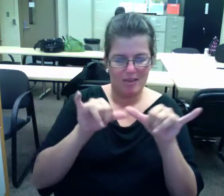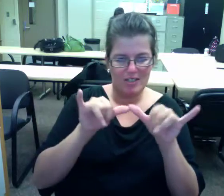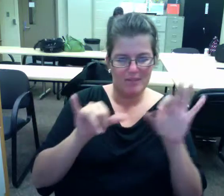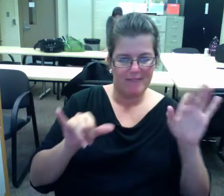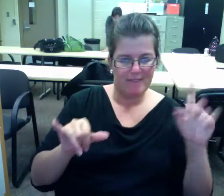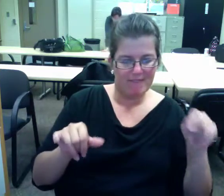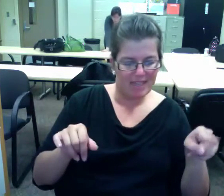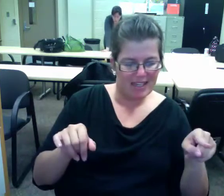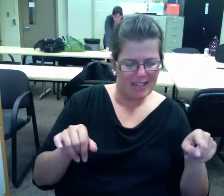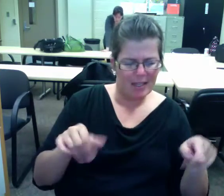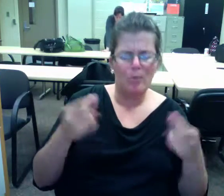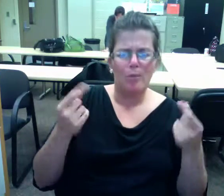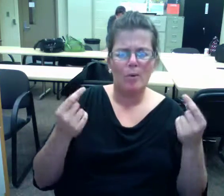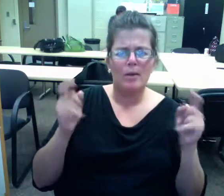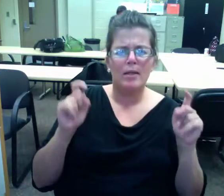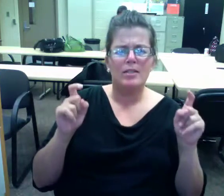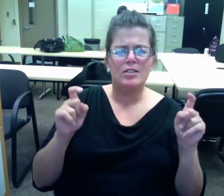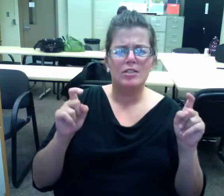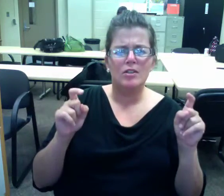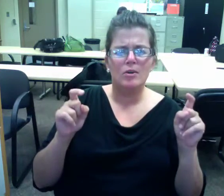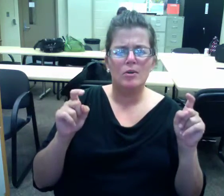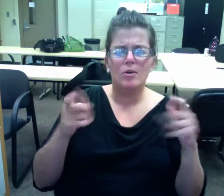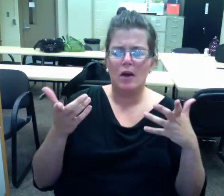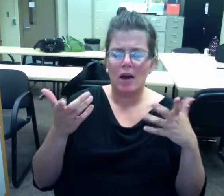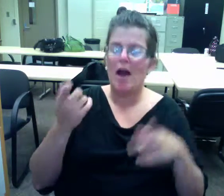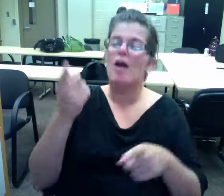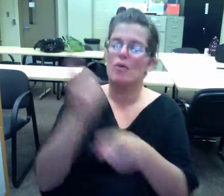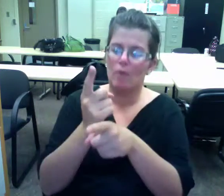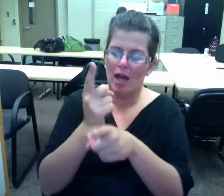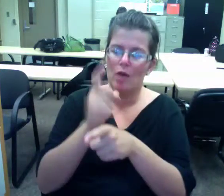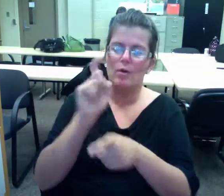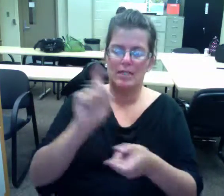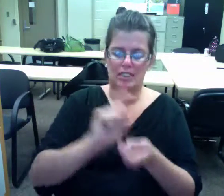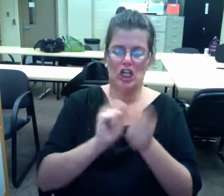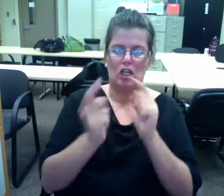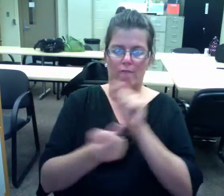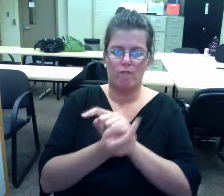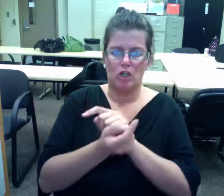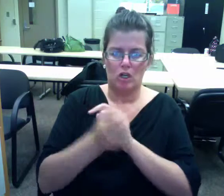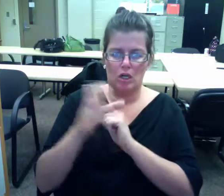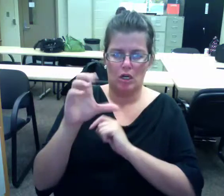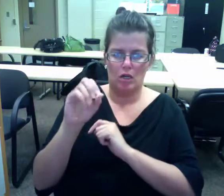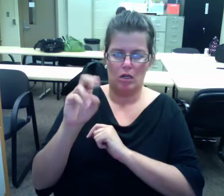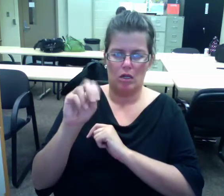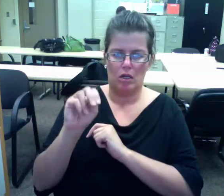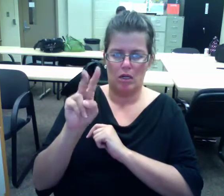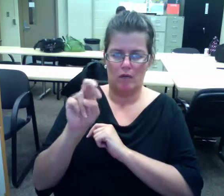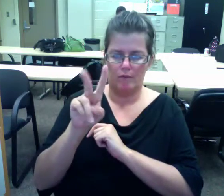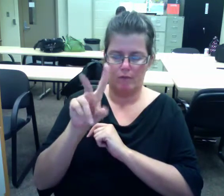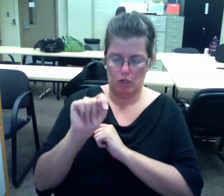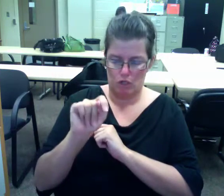That's right, we have to convert in order to end up with consistent units of measurement.